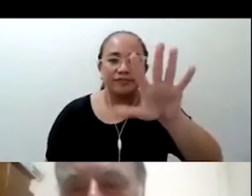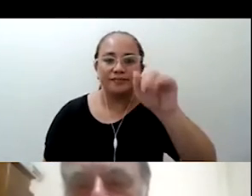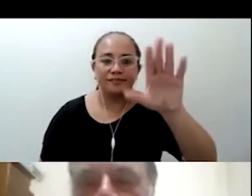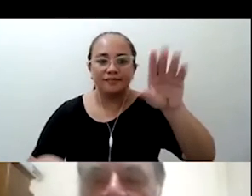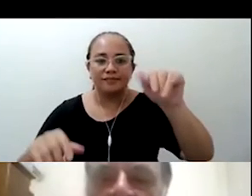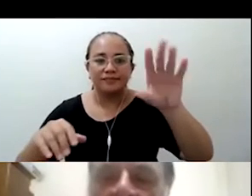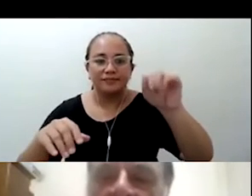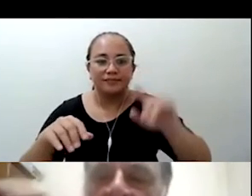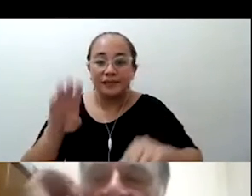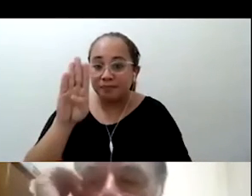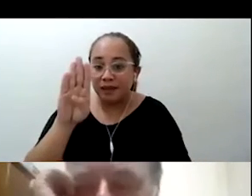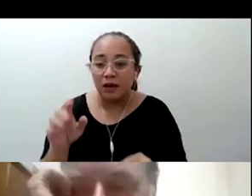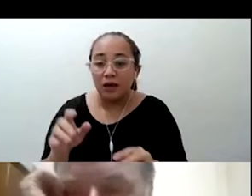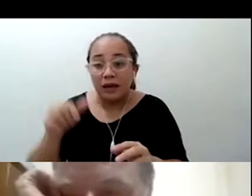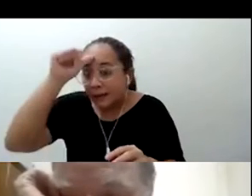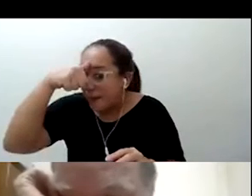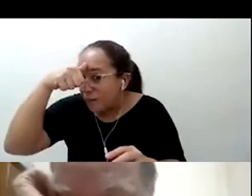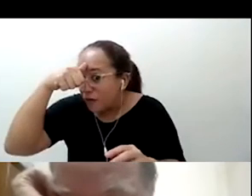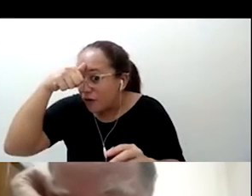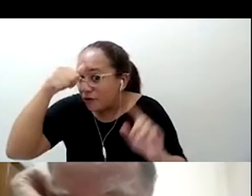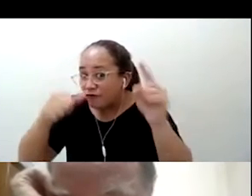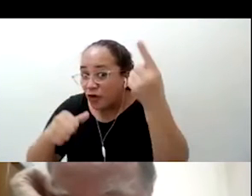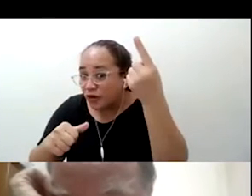Remember, all one-handed signs go first.